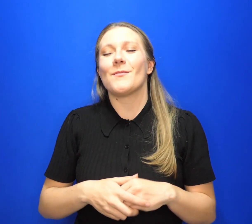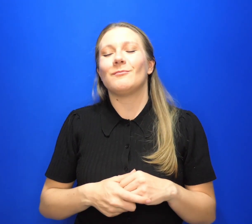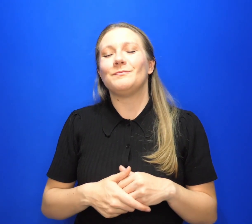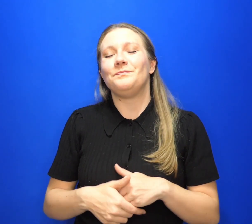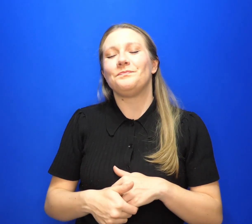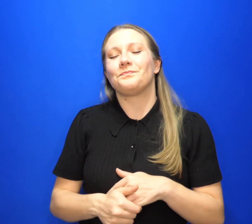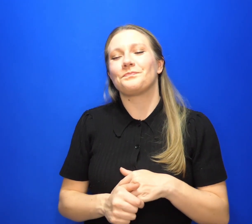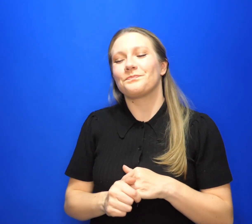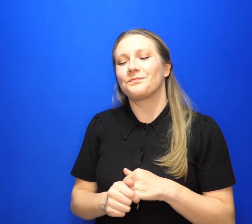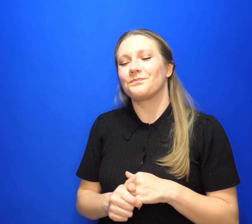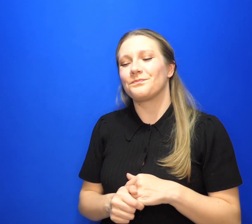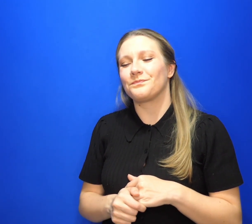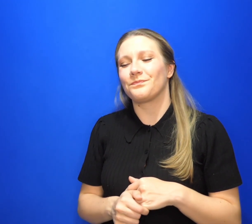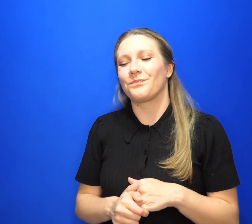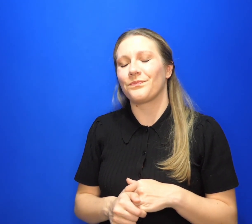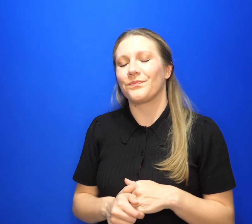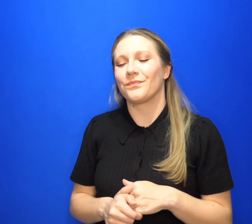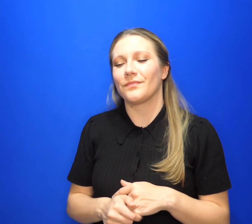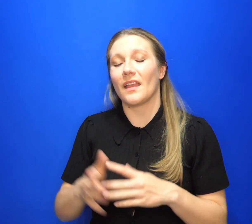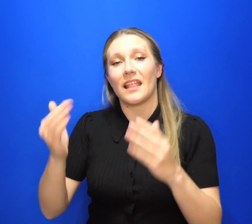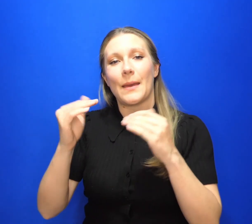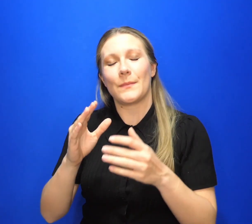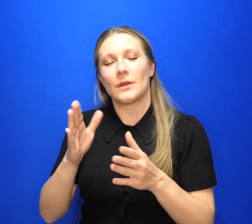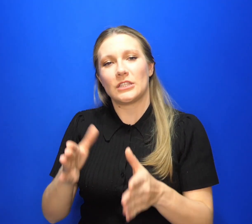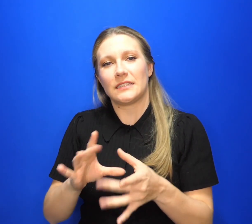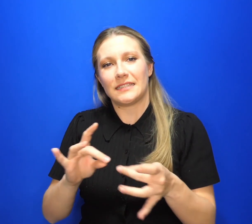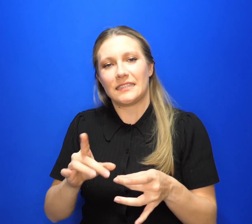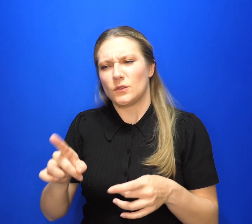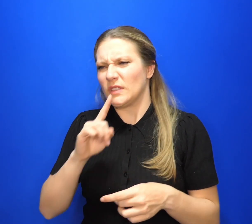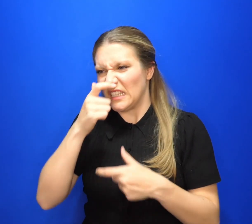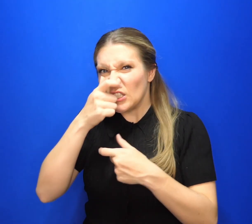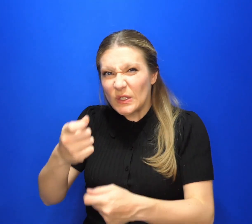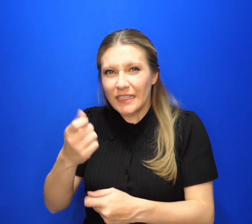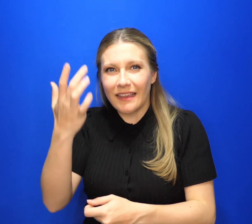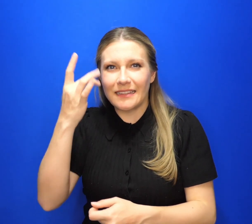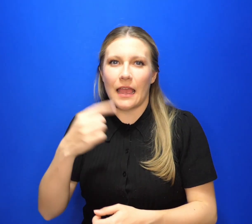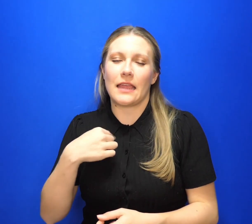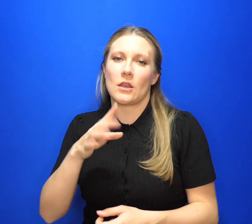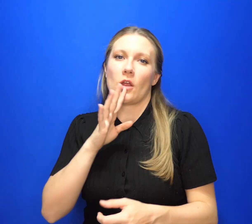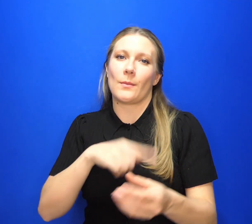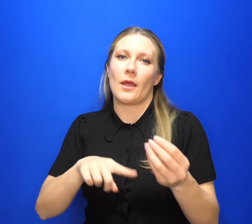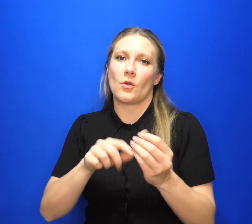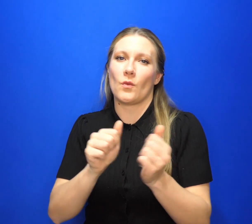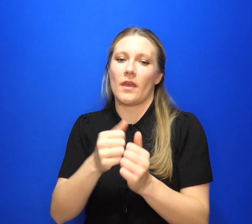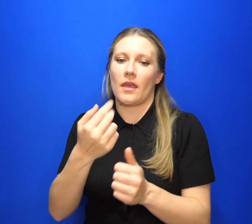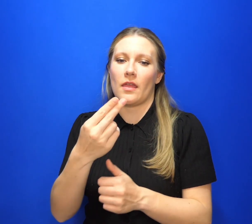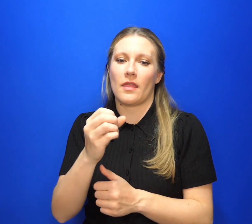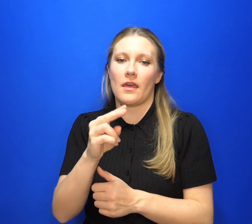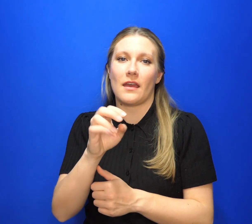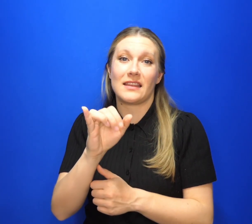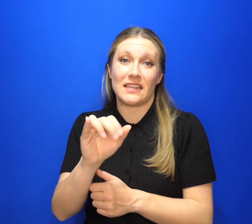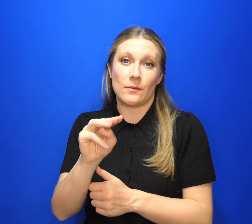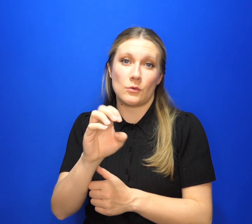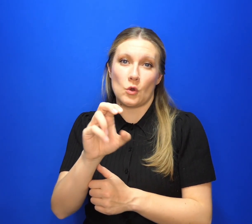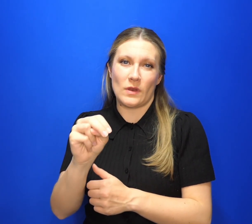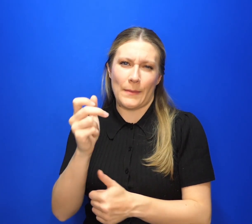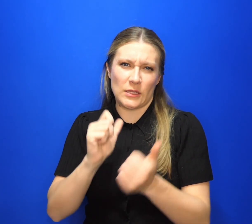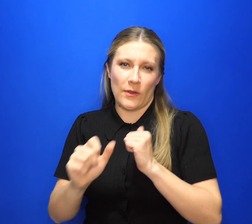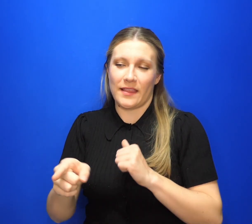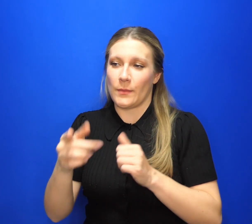So there's this next person said, this is very interesting because I brought it up in the honeymoon episode for newly diagnosed, but this person says, I thought